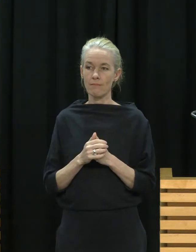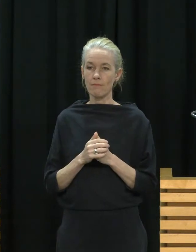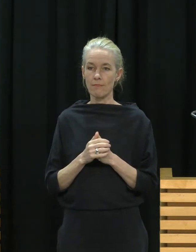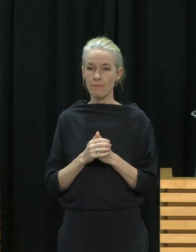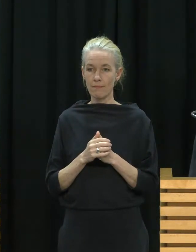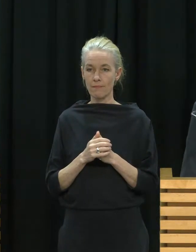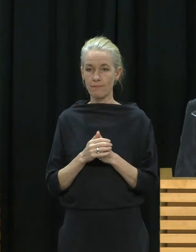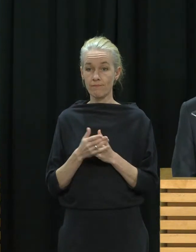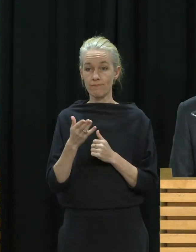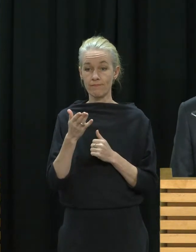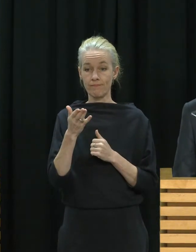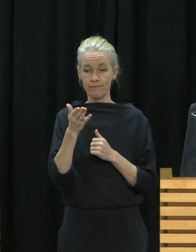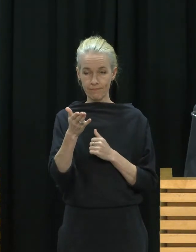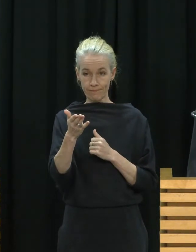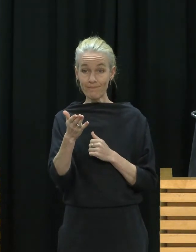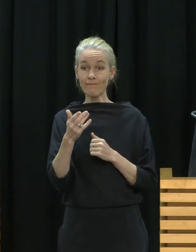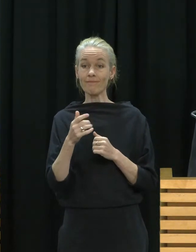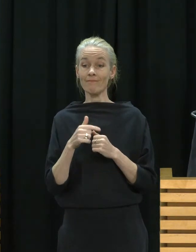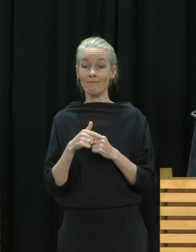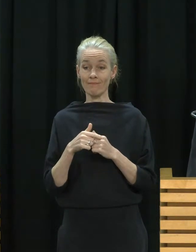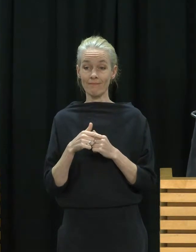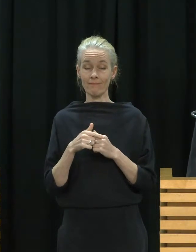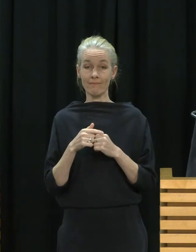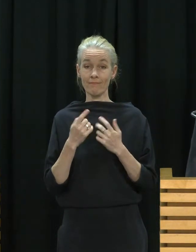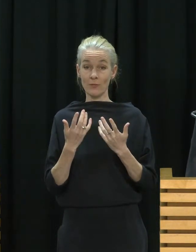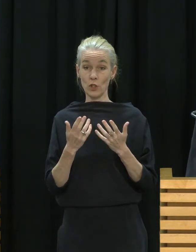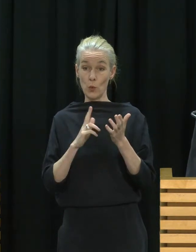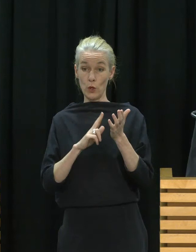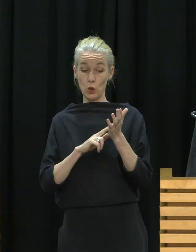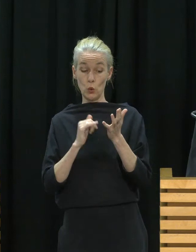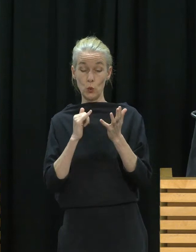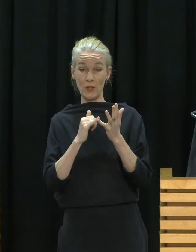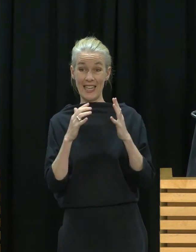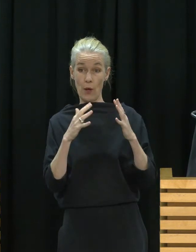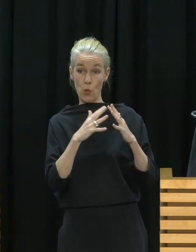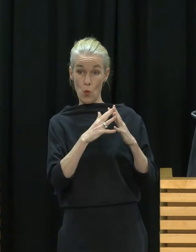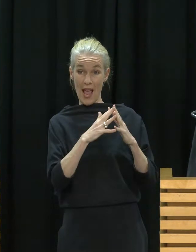the New South Wales border measures, that we're looking at